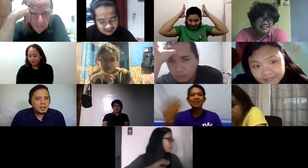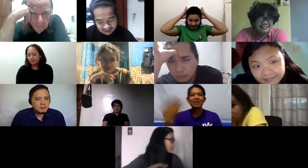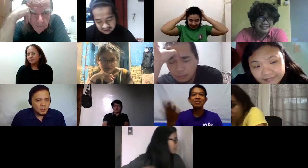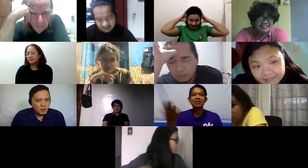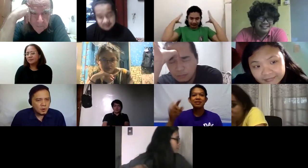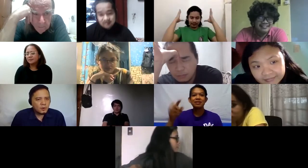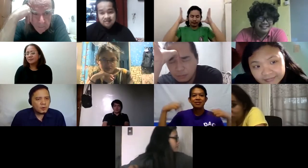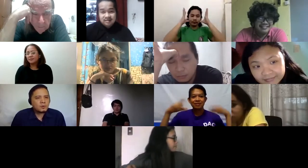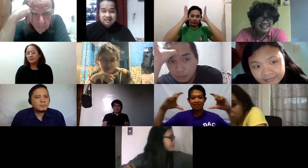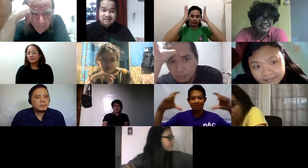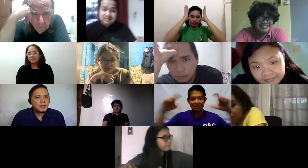SVO,